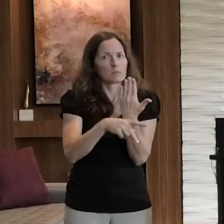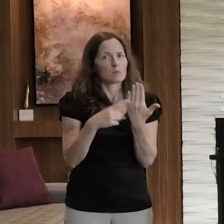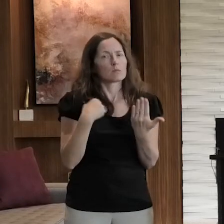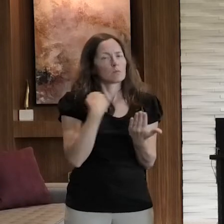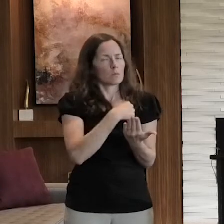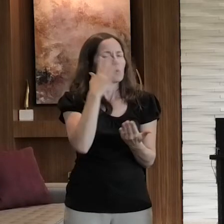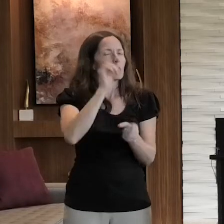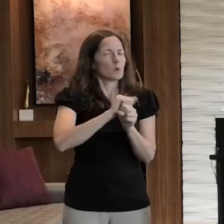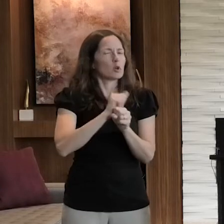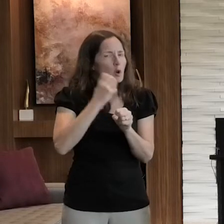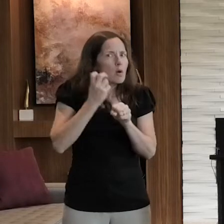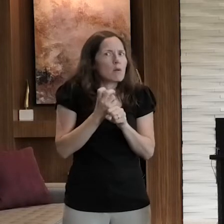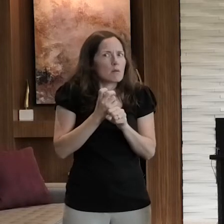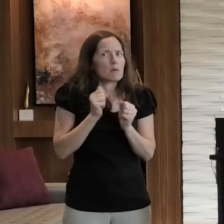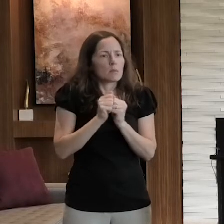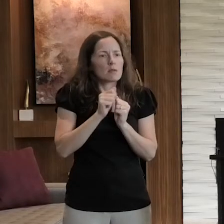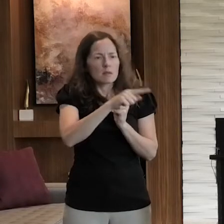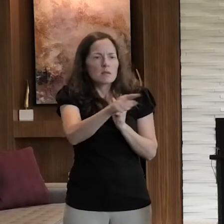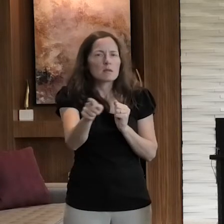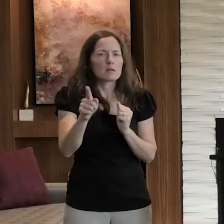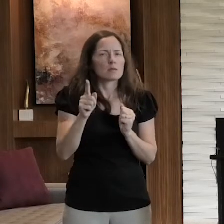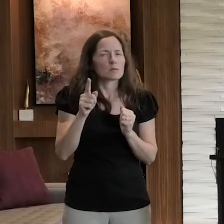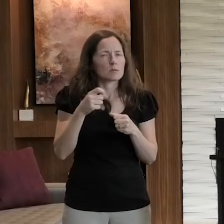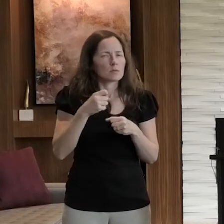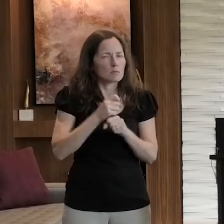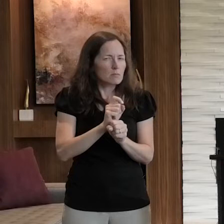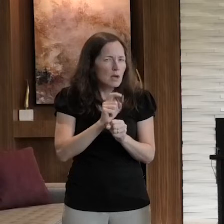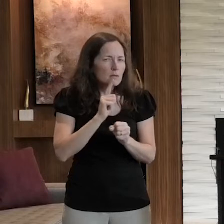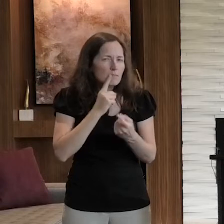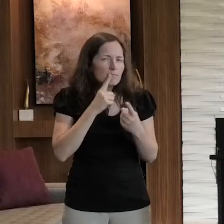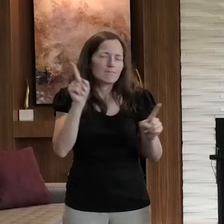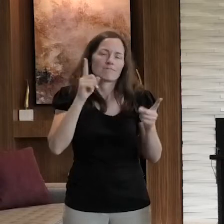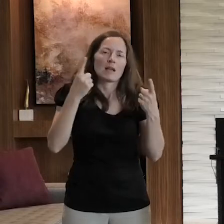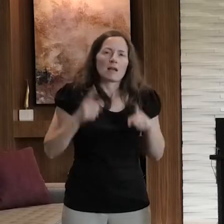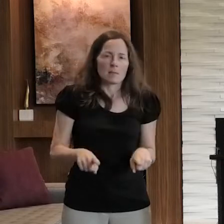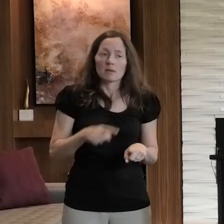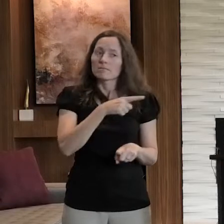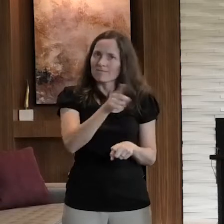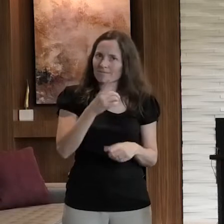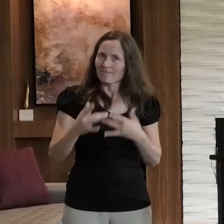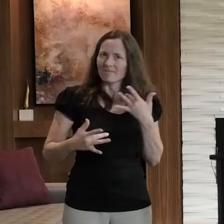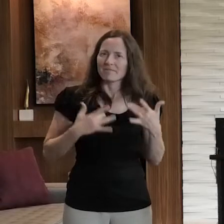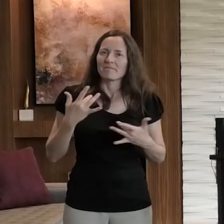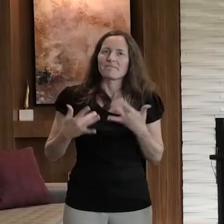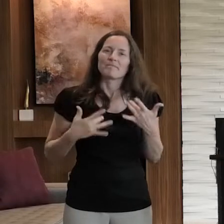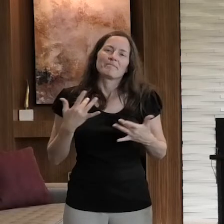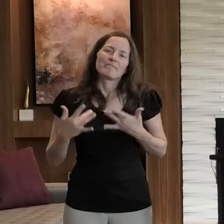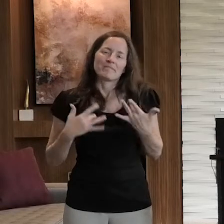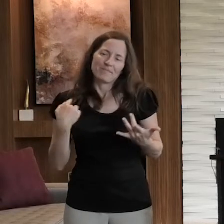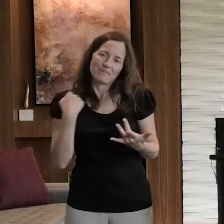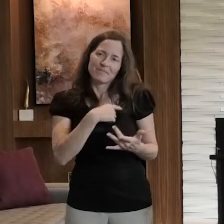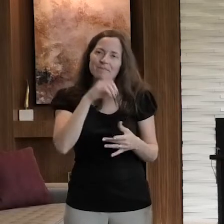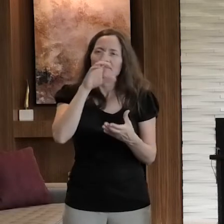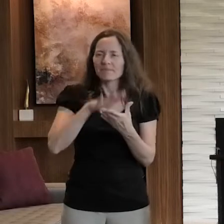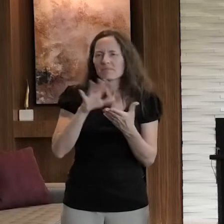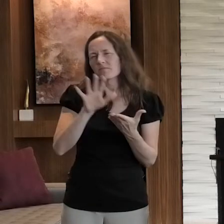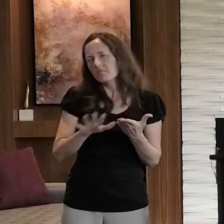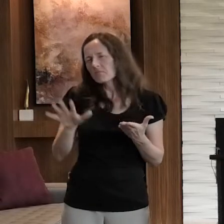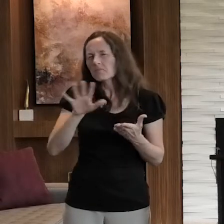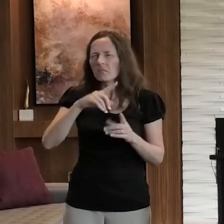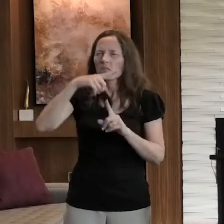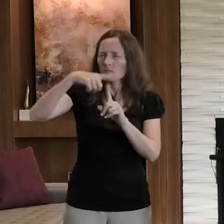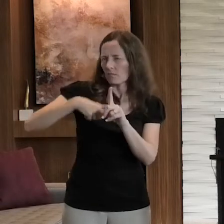make this a reality for as many as we can. They're very excited, and we believe that in a month we will have our